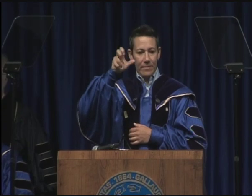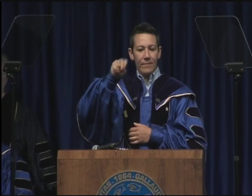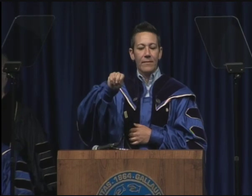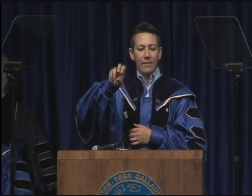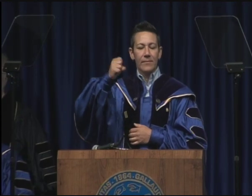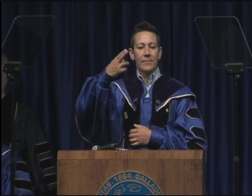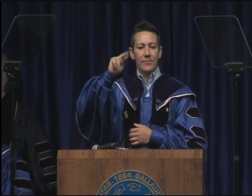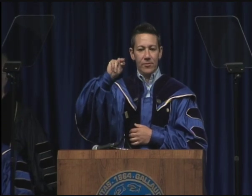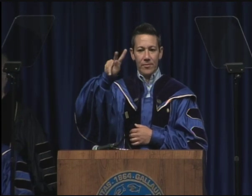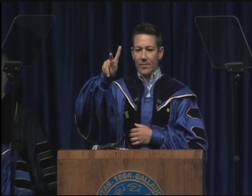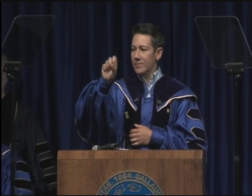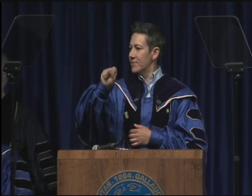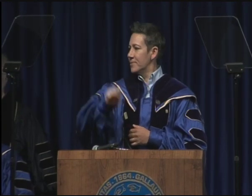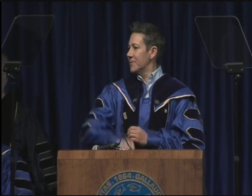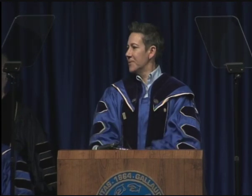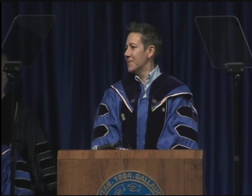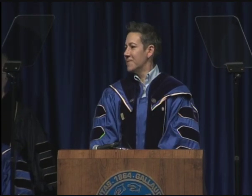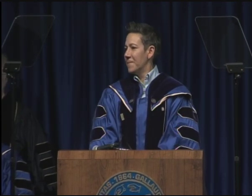Megan Shanks.